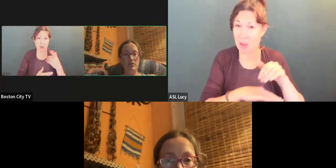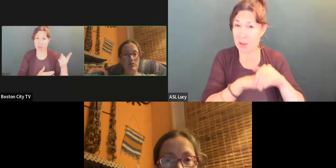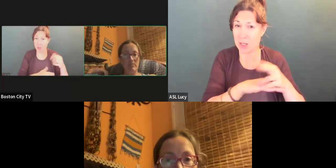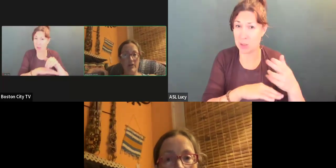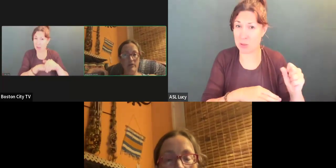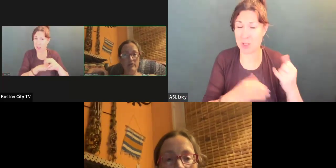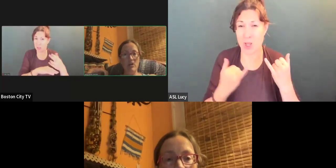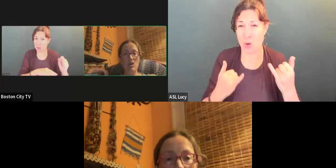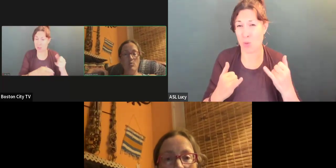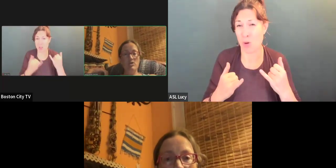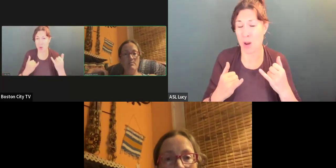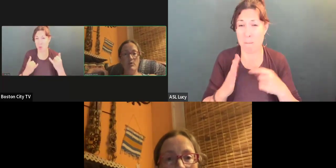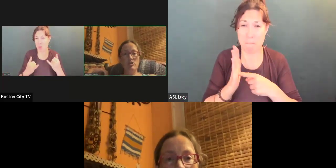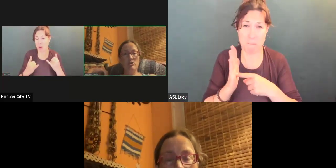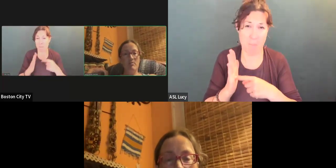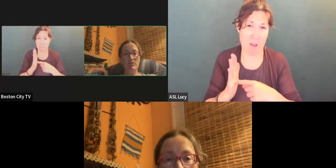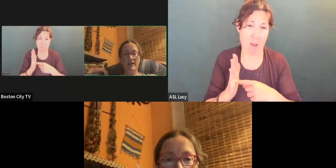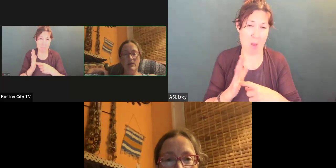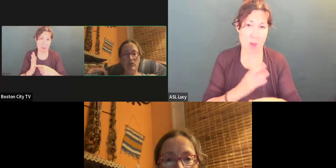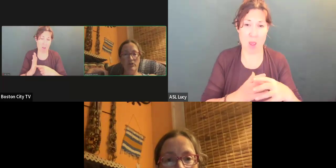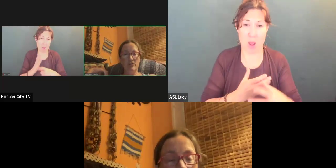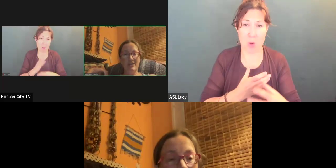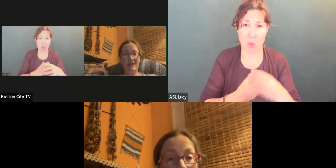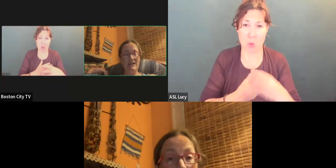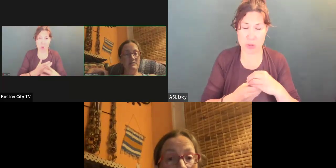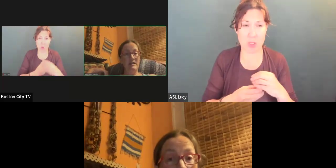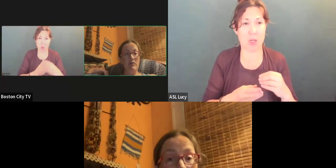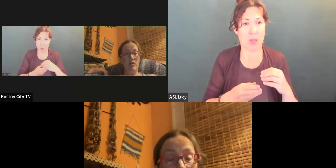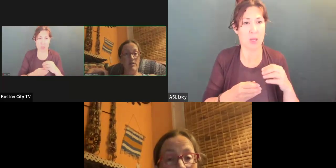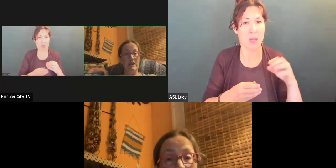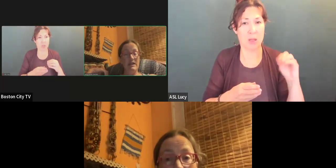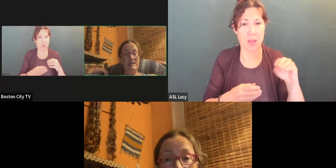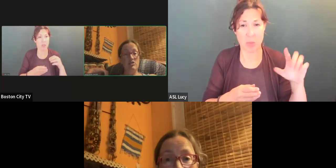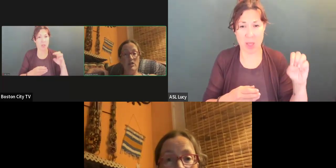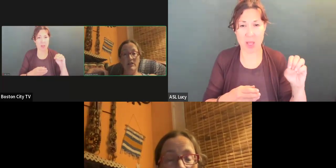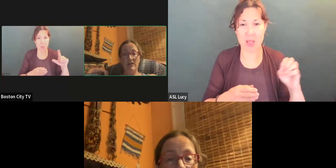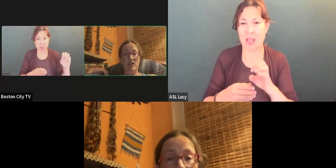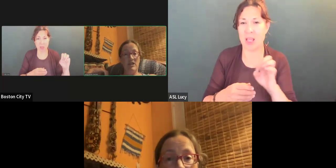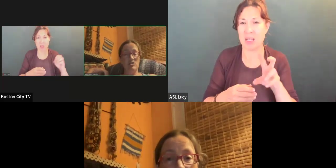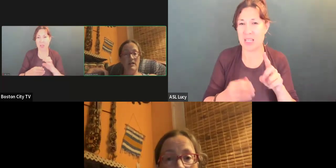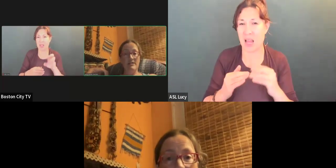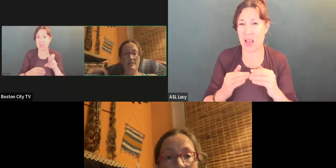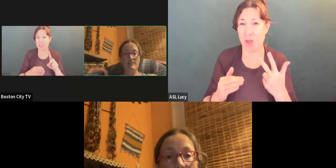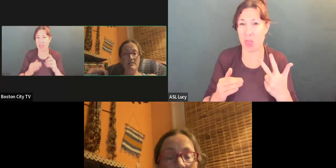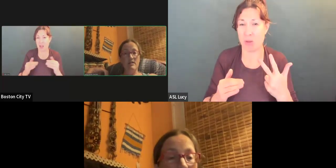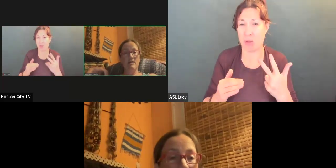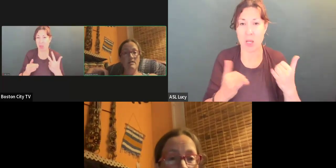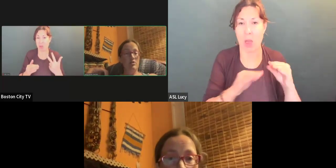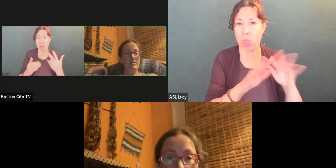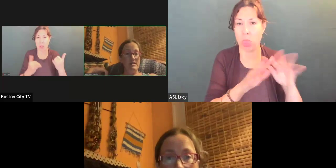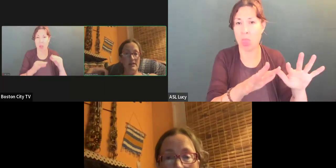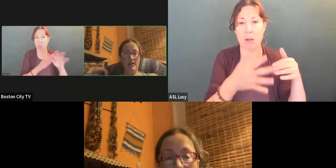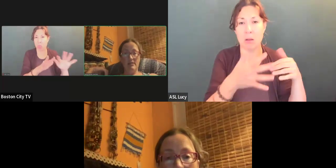inclusion model, which has pushed multilingual learners at ELD level 3 into general education classes, known